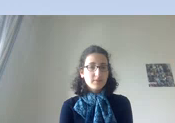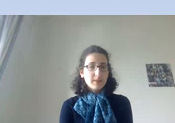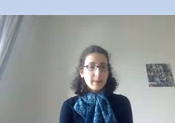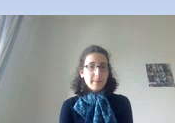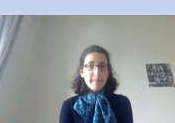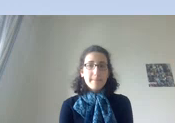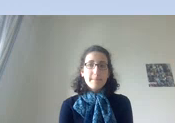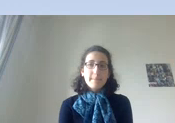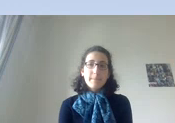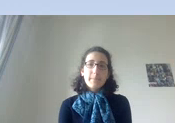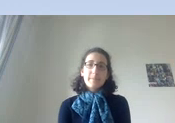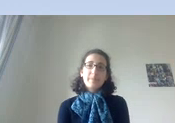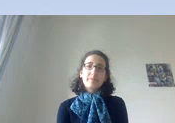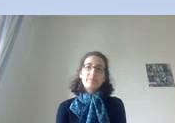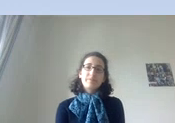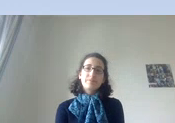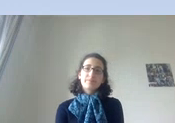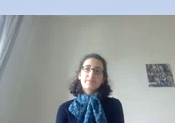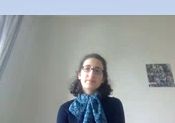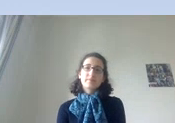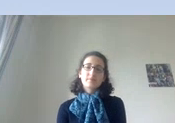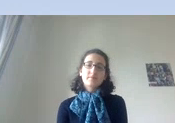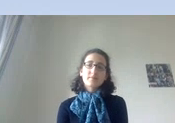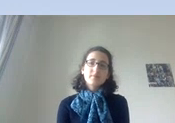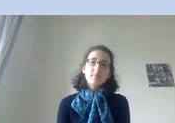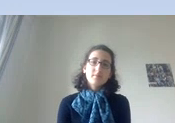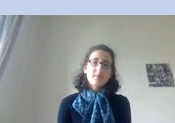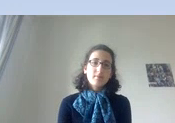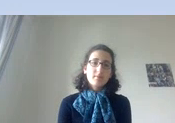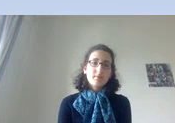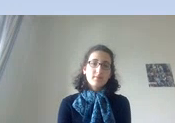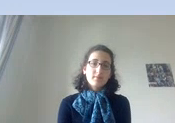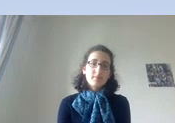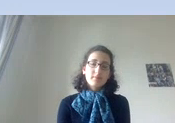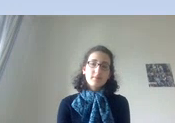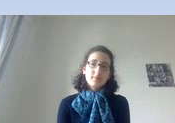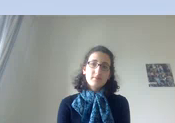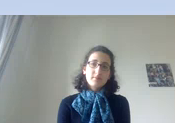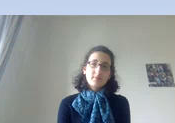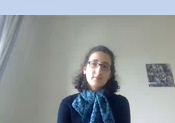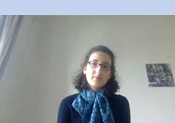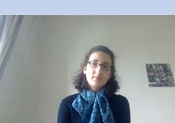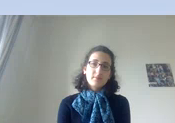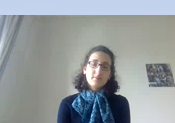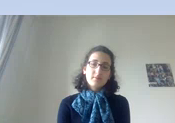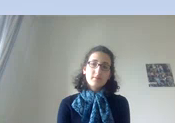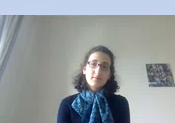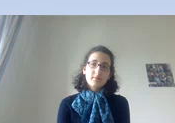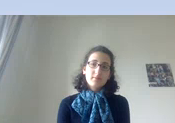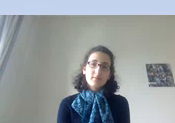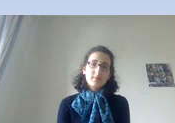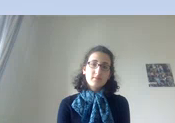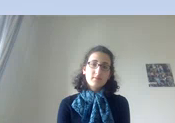In ST Homesign, there is no relative pronouns, and the relative clauses are internally headed because the brow